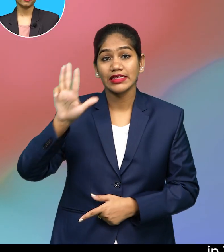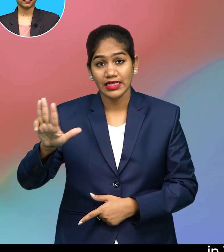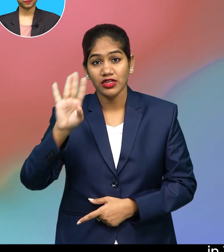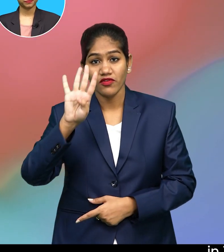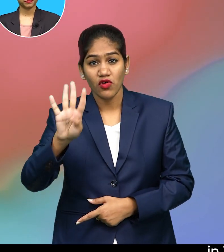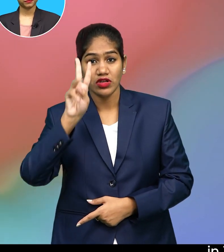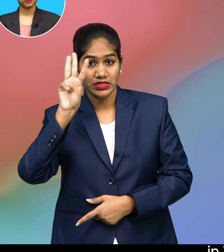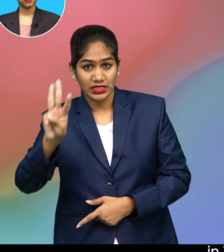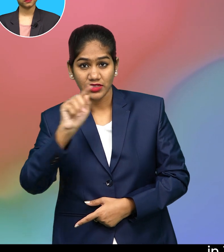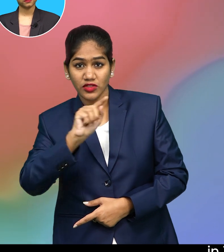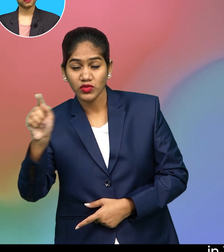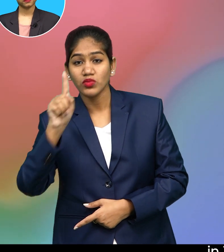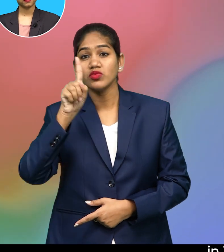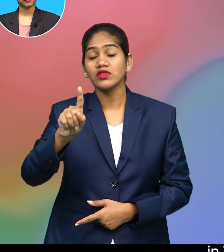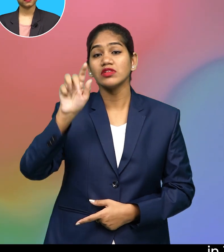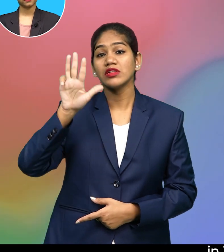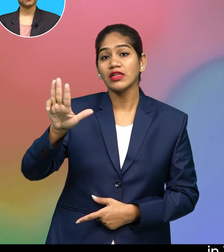1945.